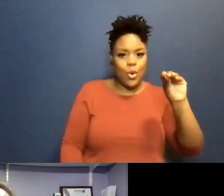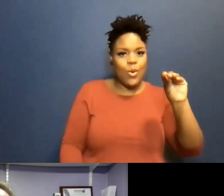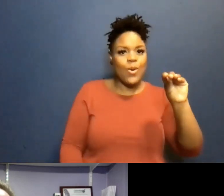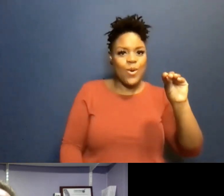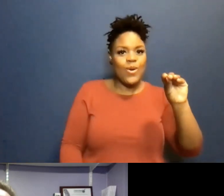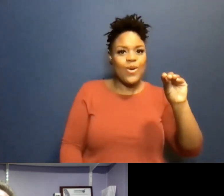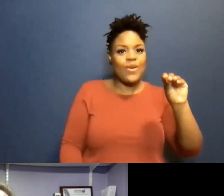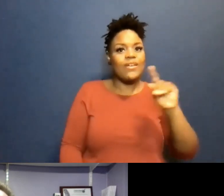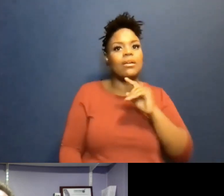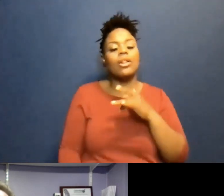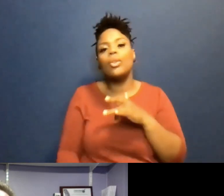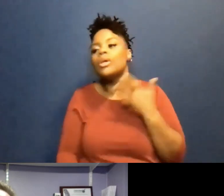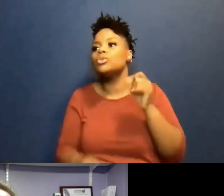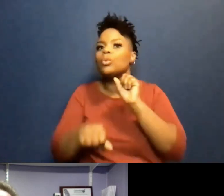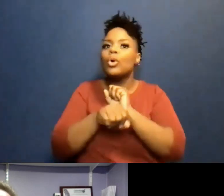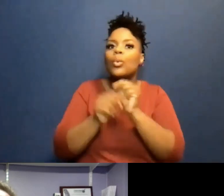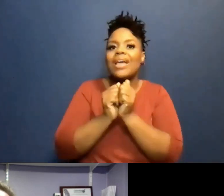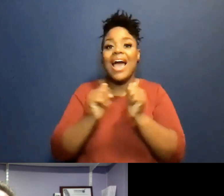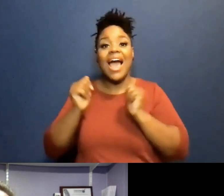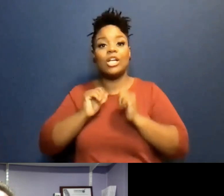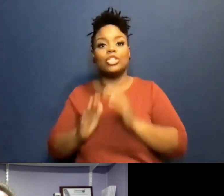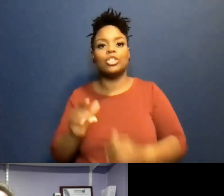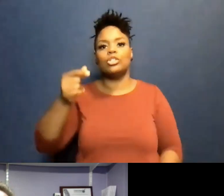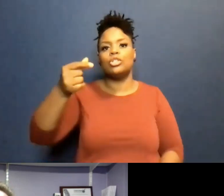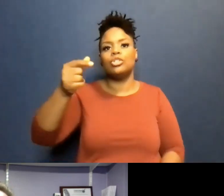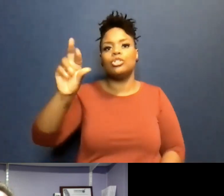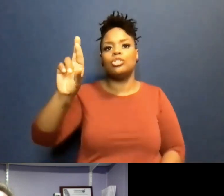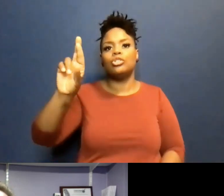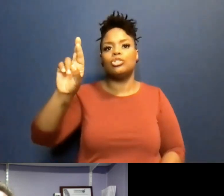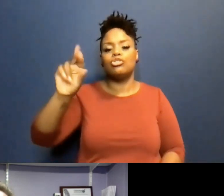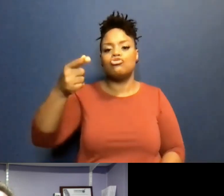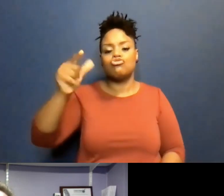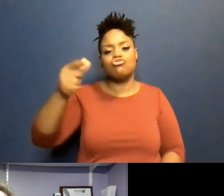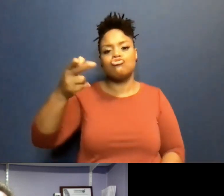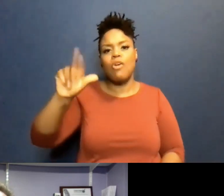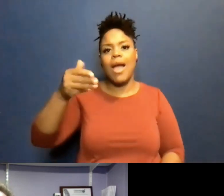starlings. It was really nice. Yeah. Oh, that's amazing.